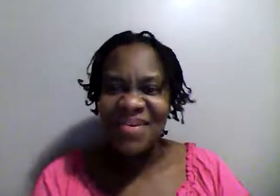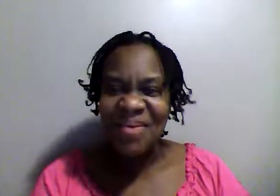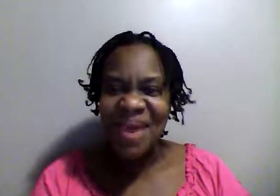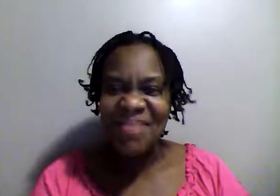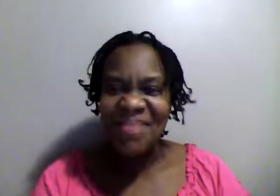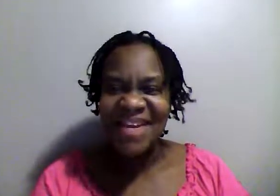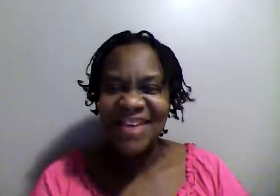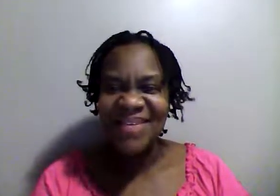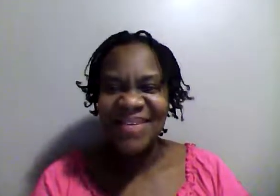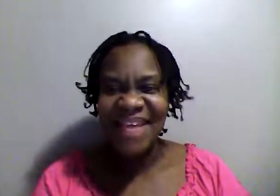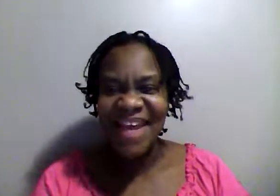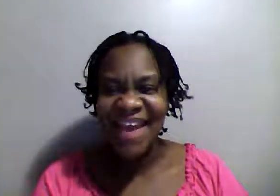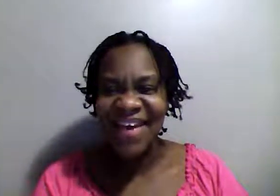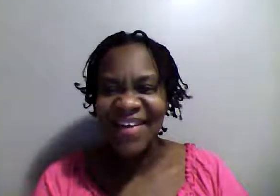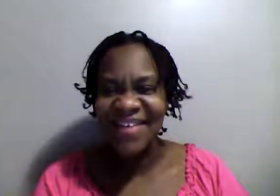Okay, my dear, you take care.